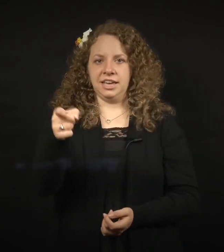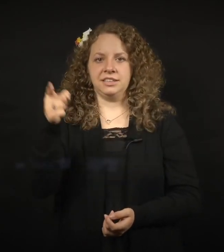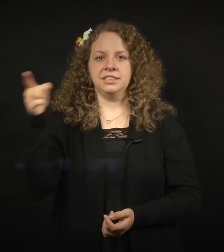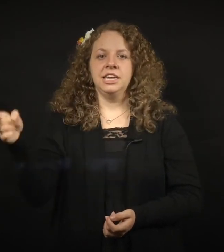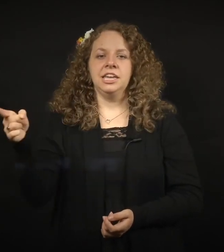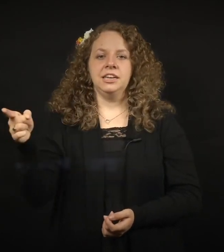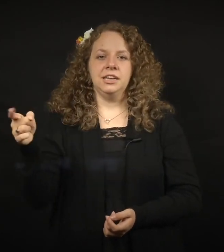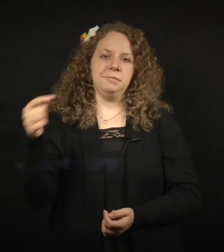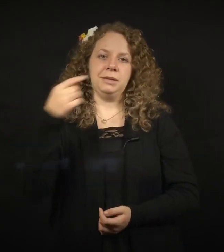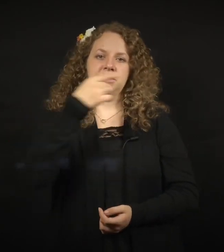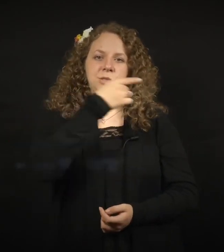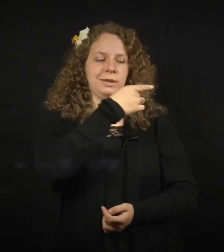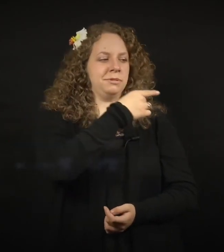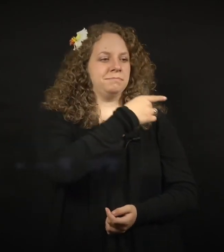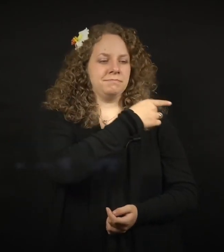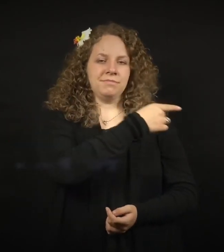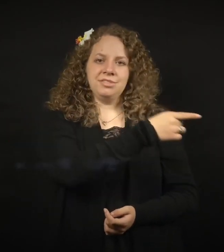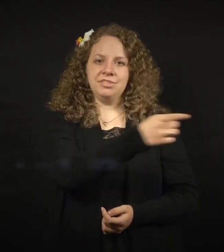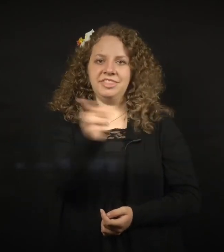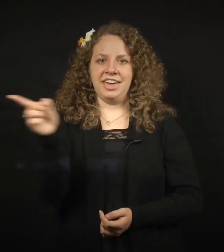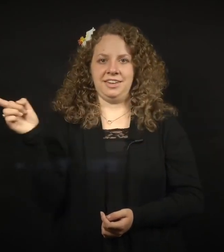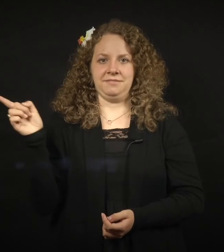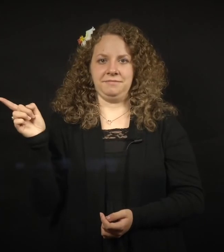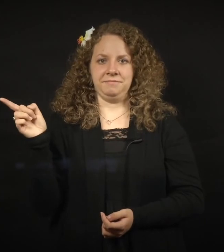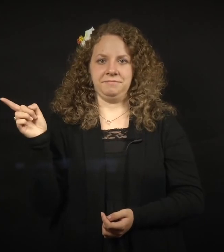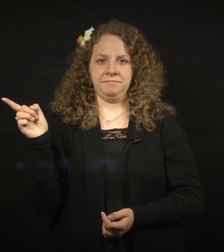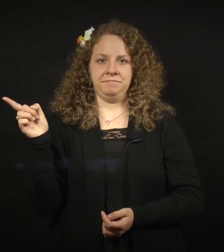index, it becomes a sweep. They.